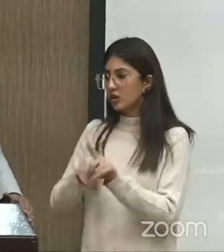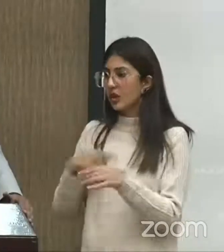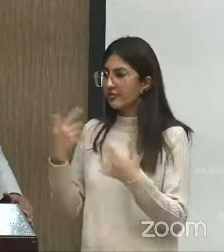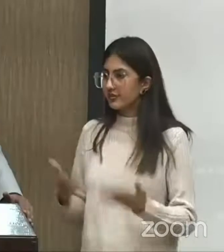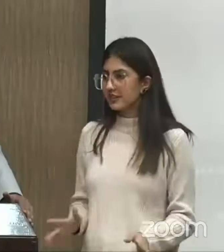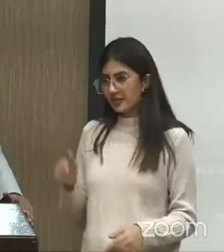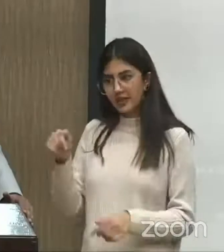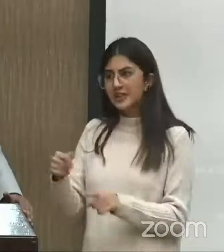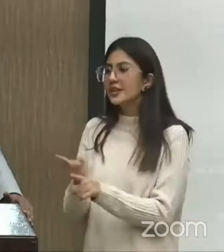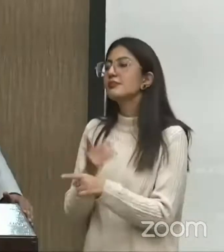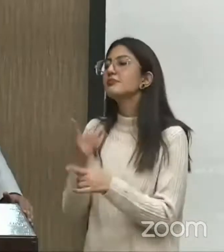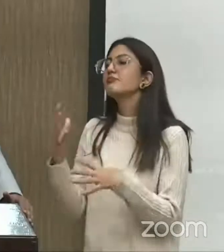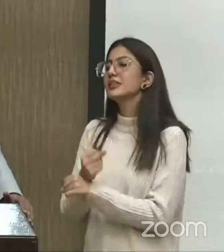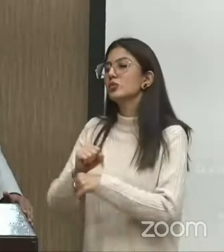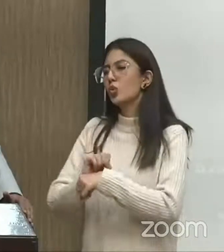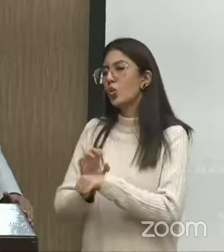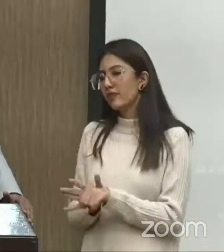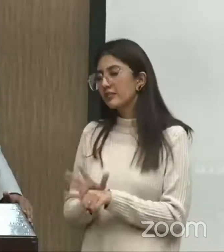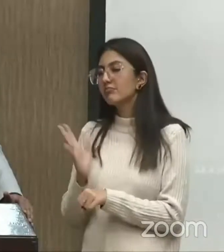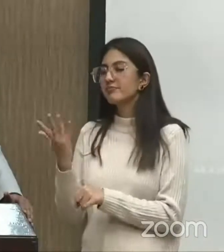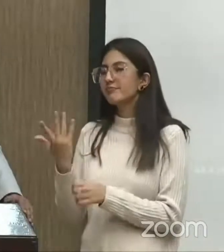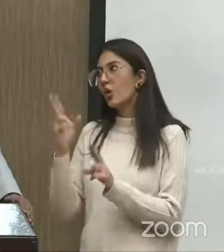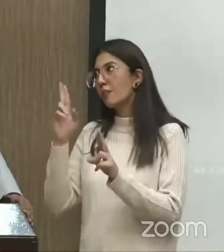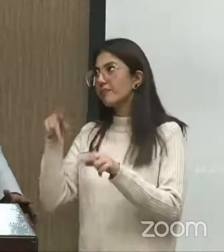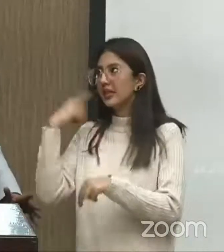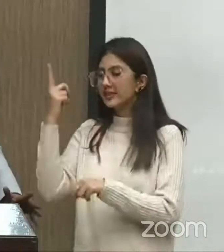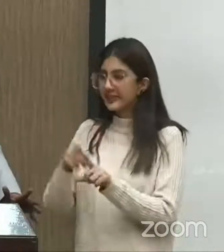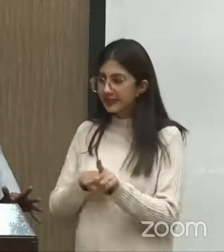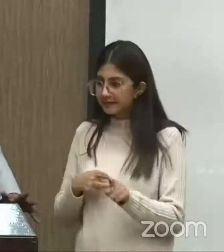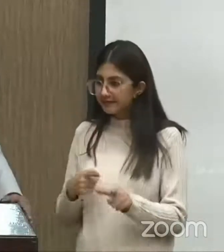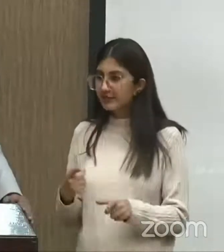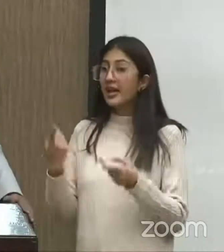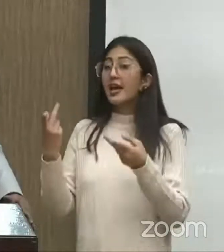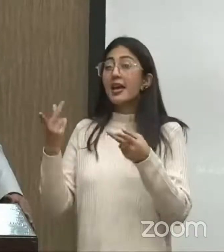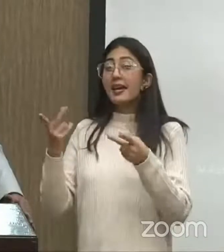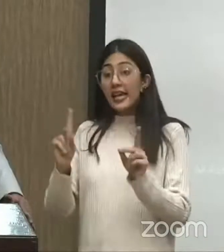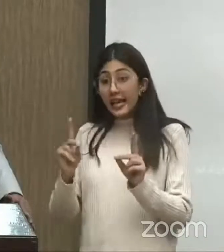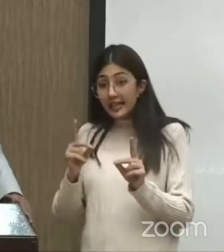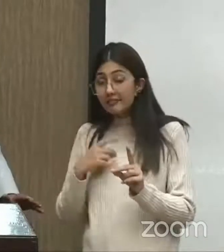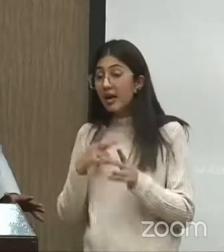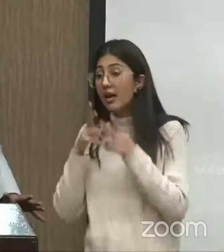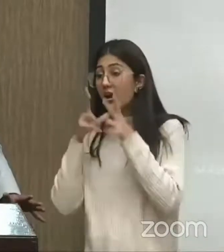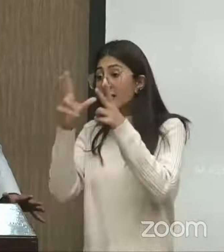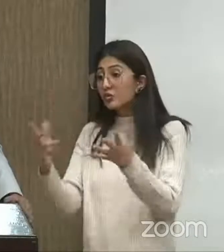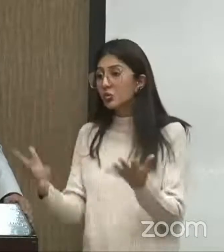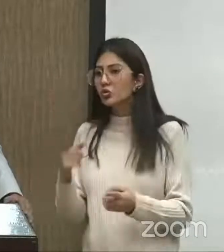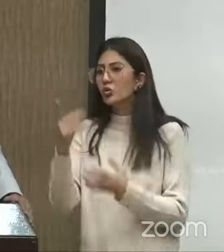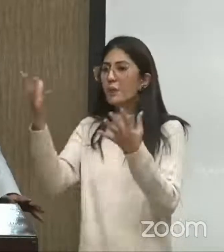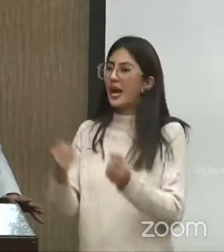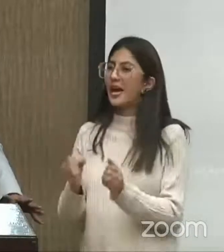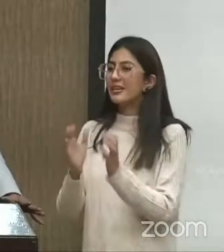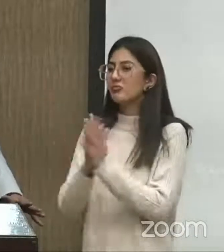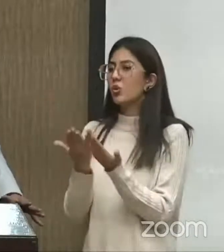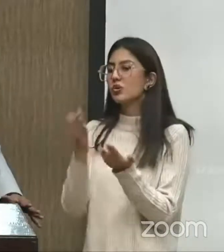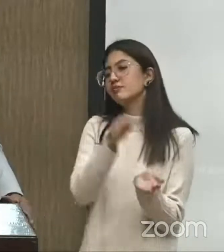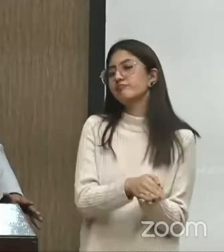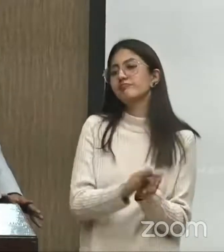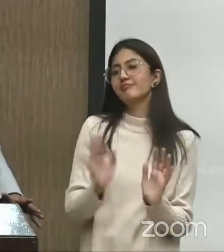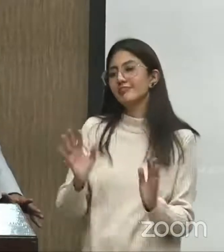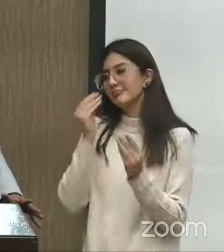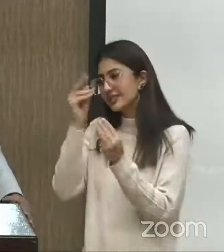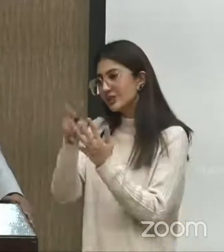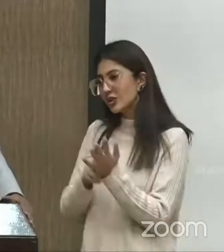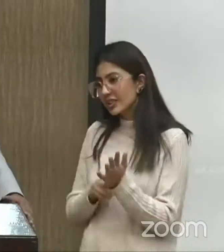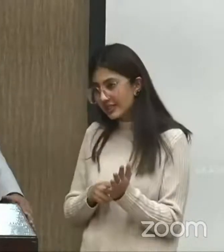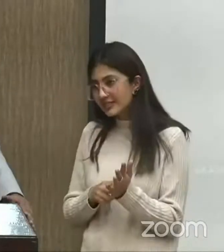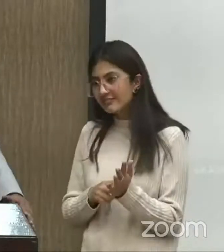this year because of COVID, but hopefully we'll do it next year. Again, my ask to all of you is, don't just buy the books, actually read it, because that's the